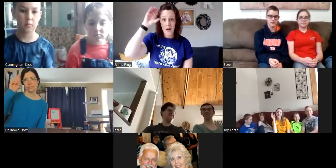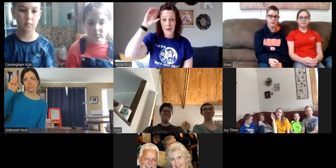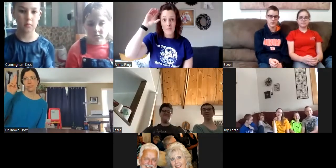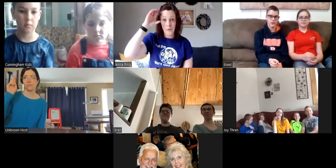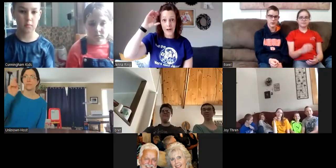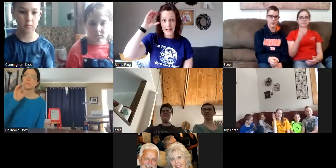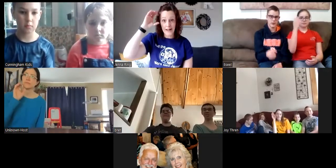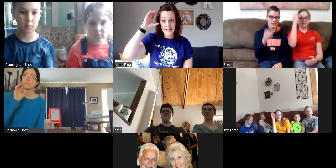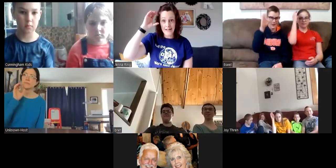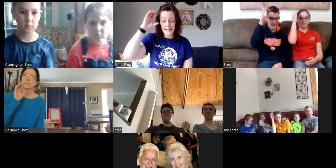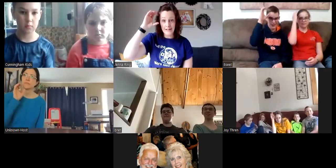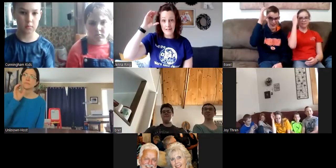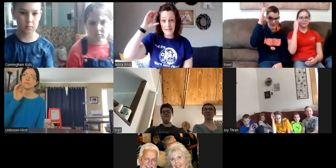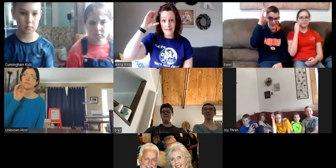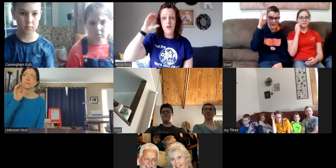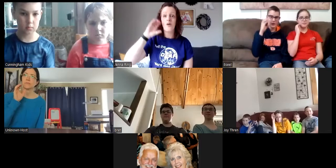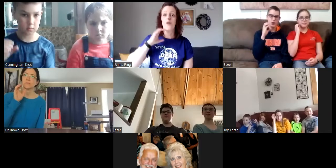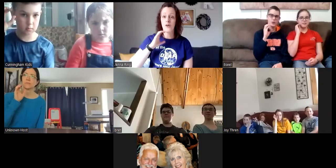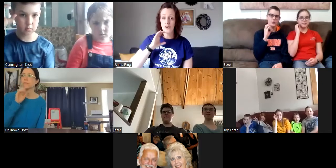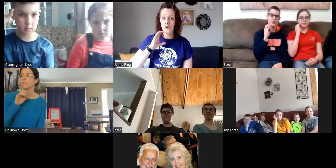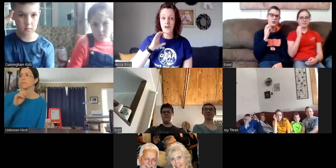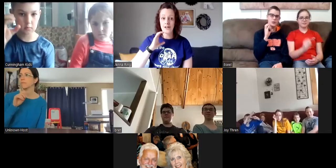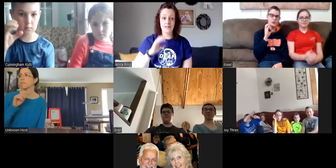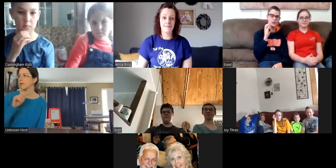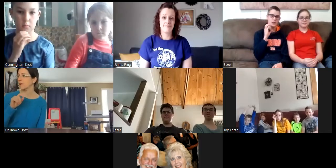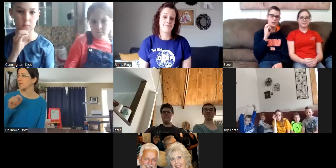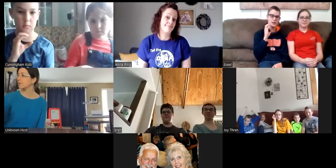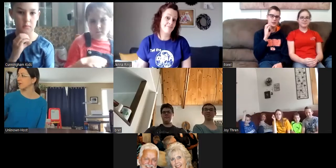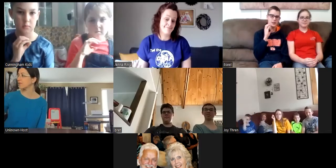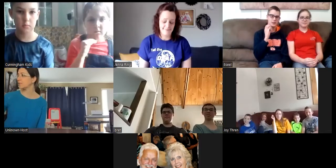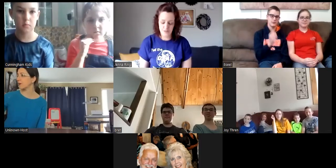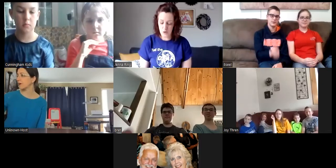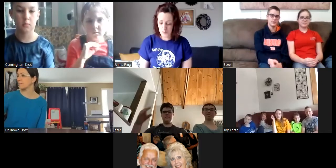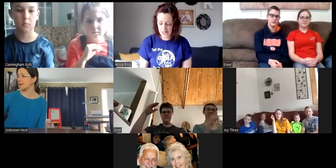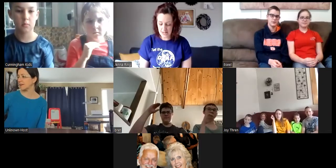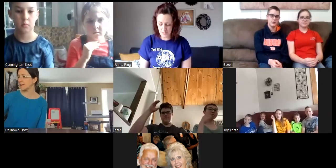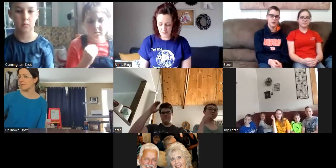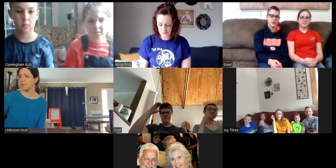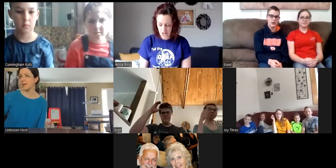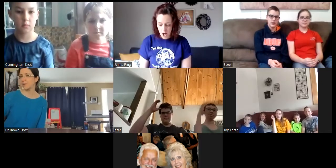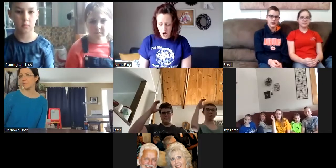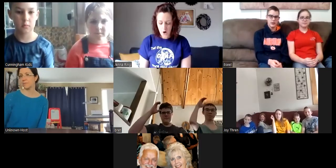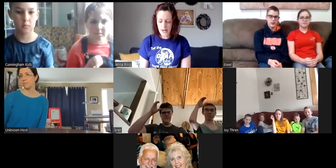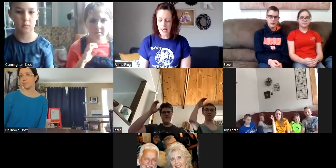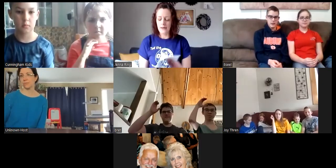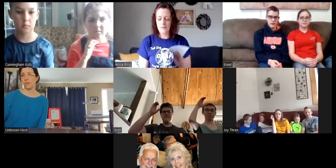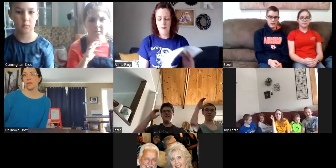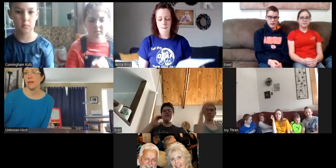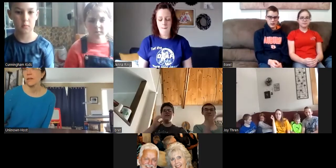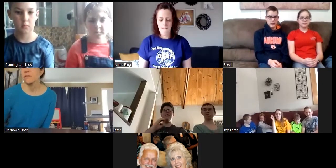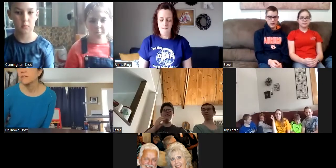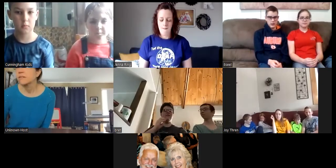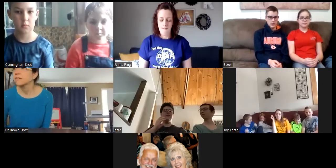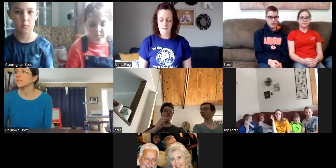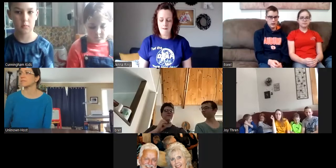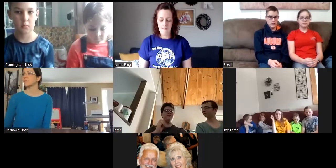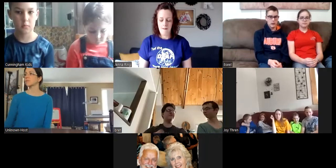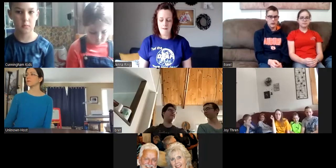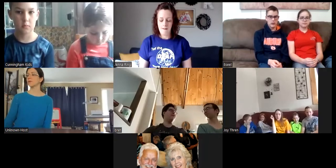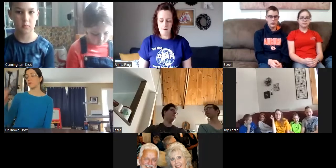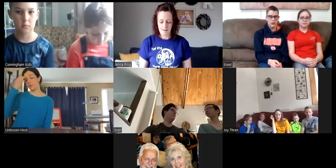a boy cousin or a girl cousin. So pretty simple. Okay.